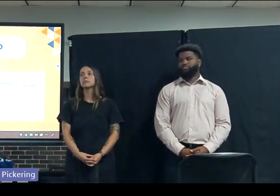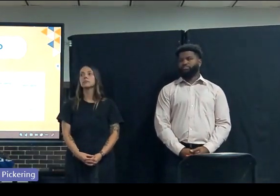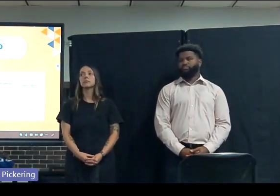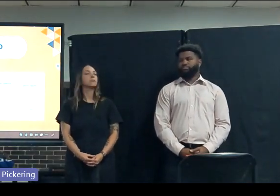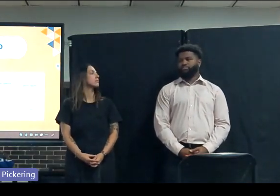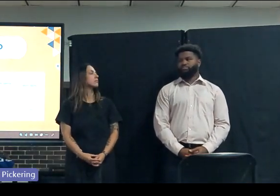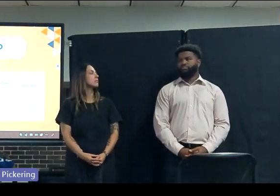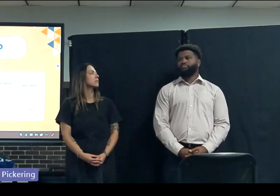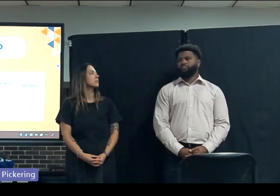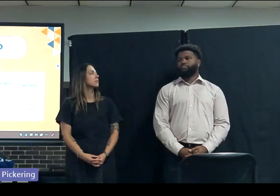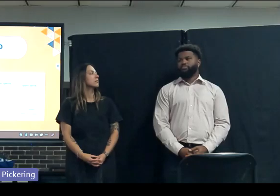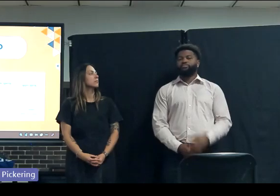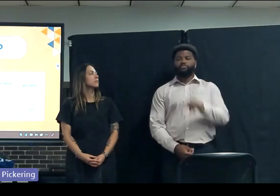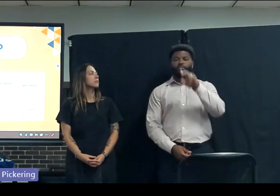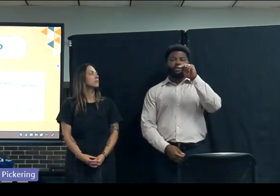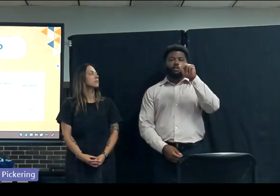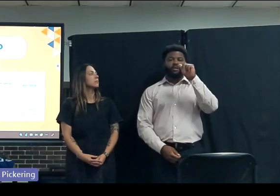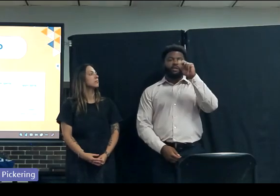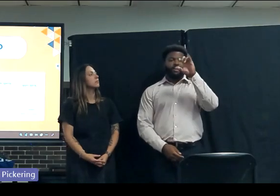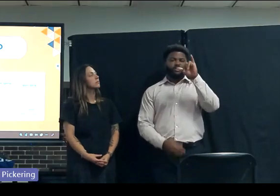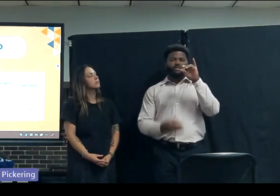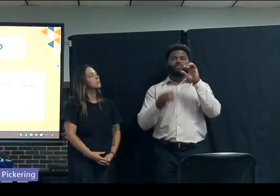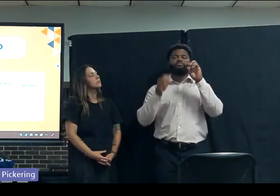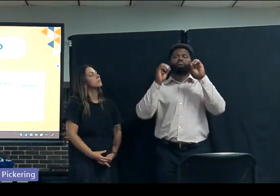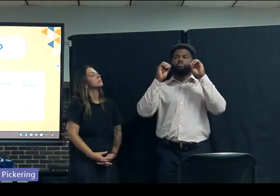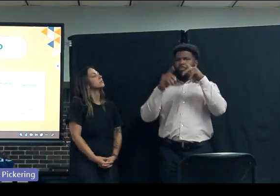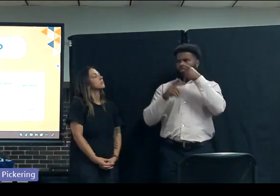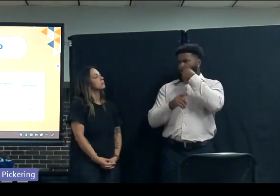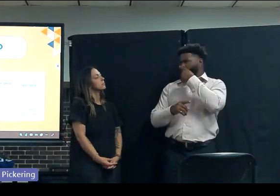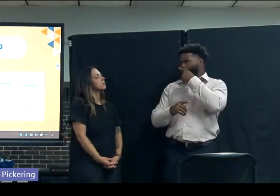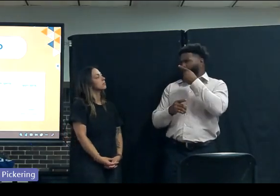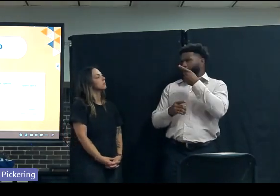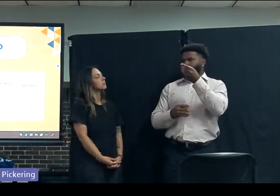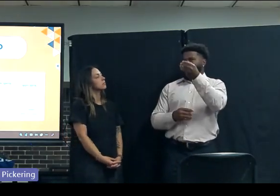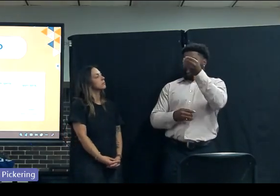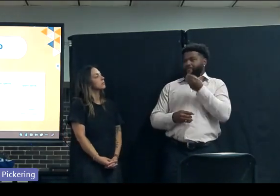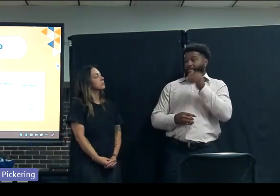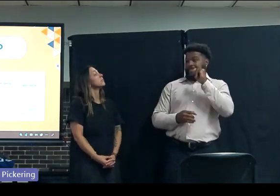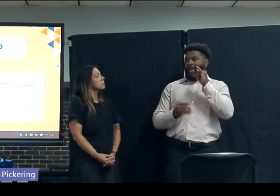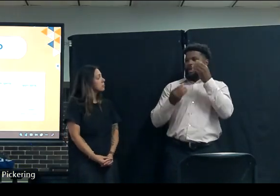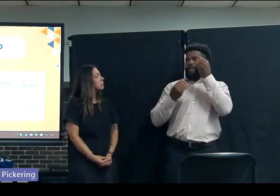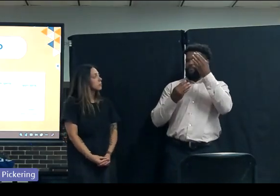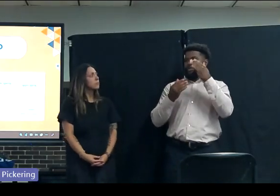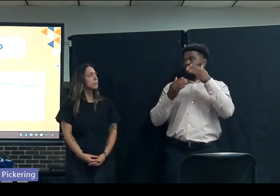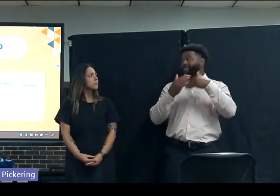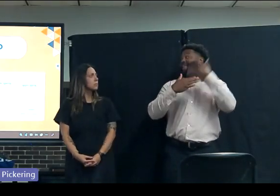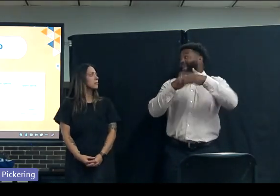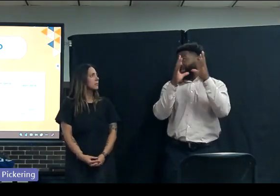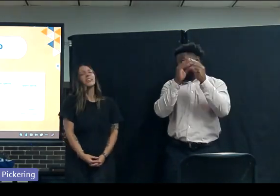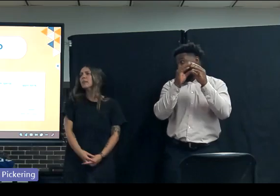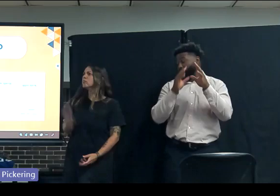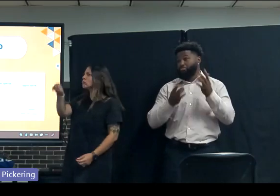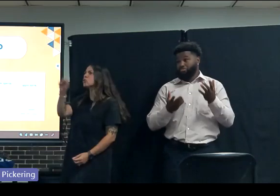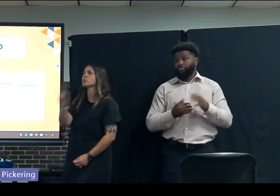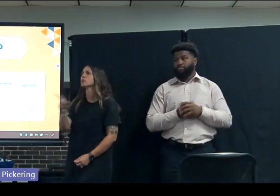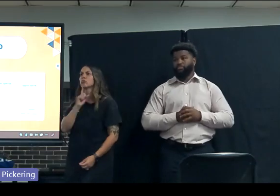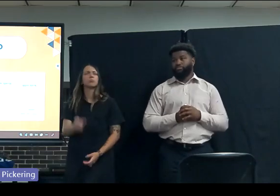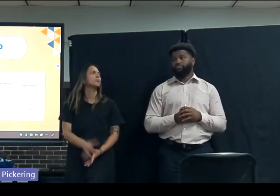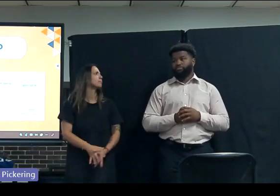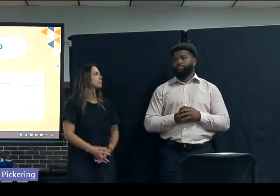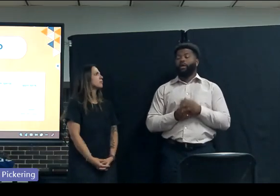my assistant principal. Okay, can you provide that information next meeting? And then